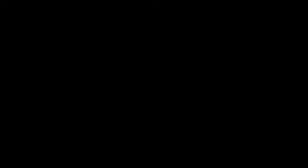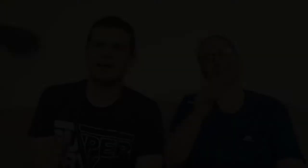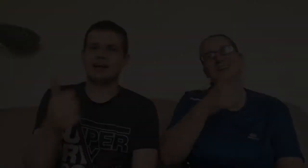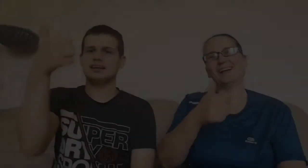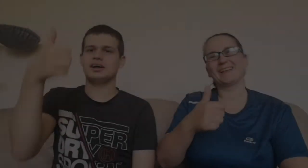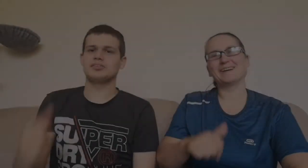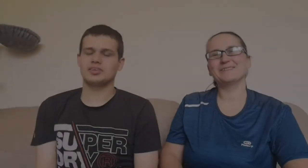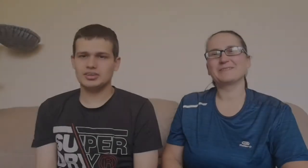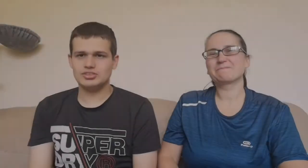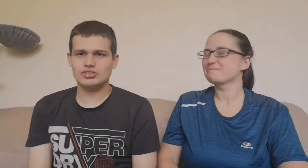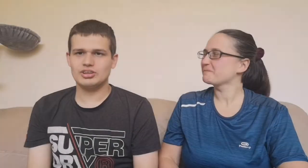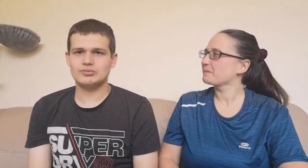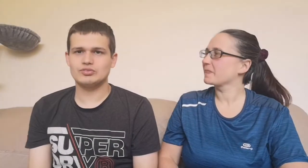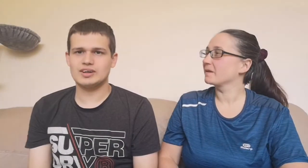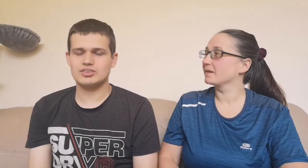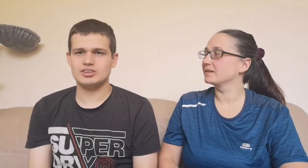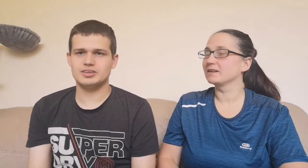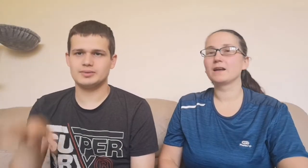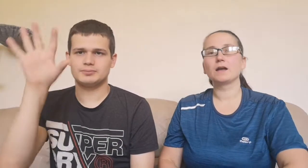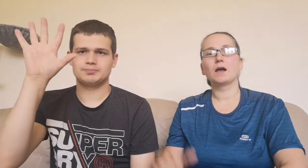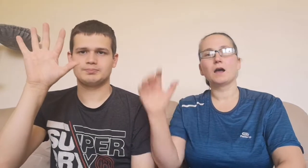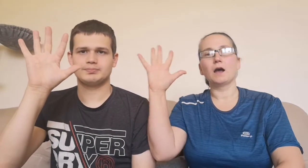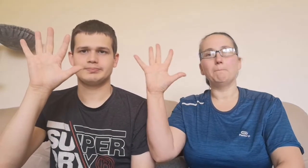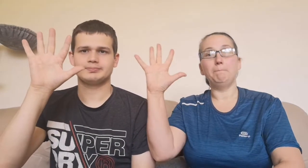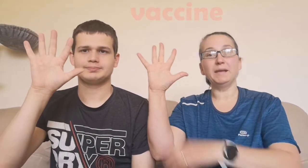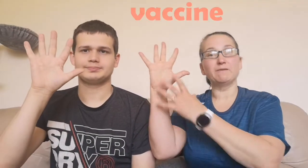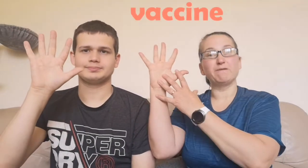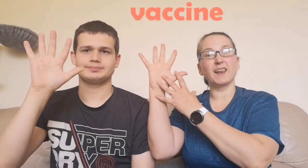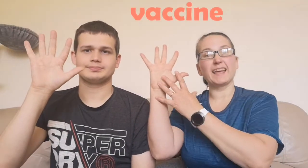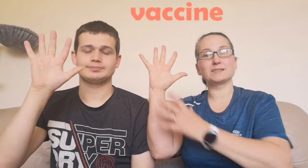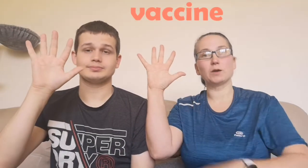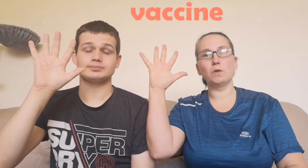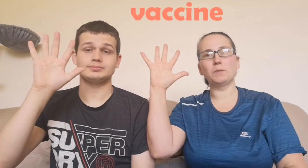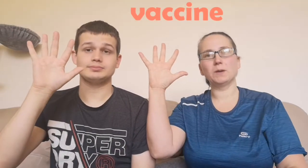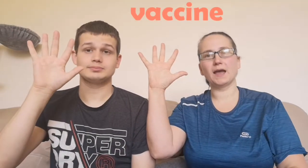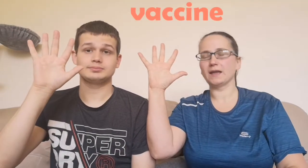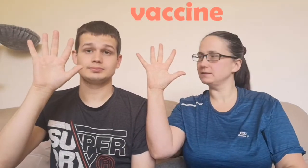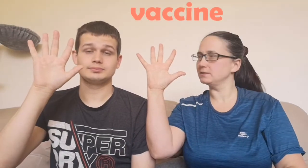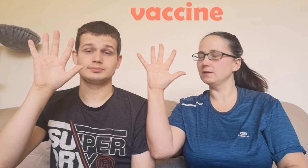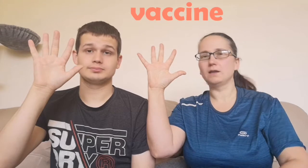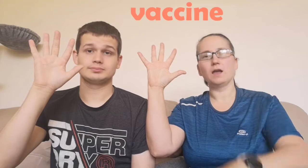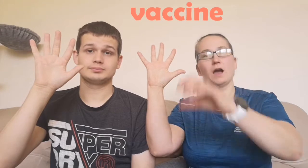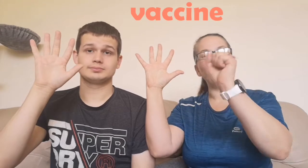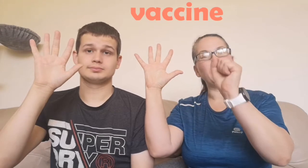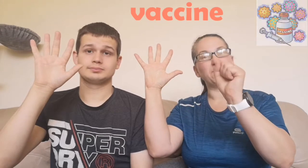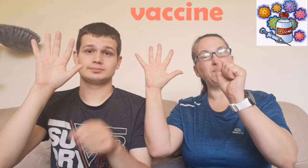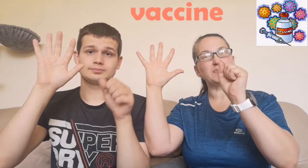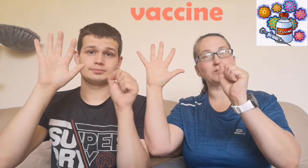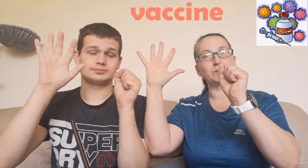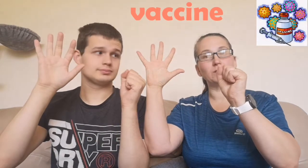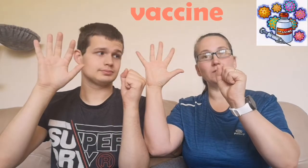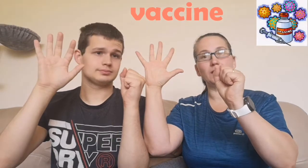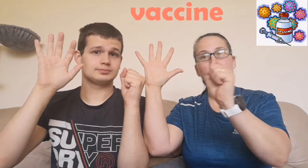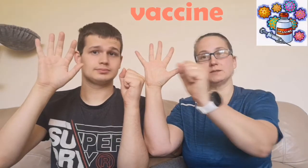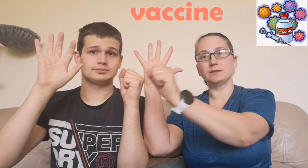Hello, we're going to do sign for vaccine. Big flat open hand and a fist with your other hand